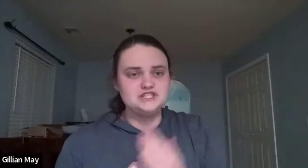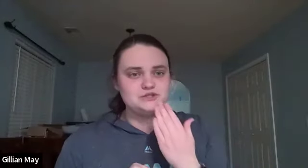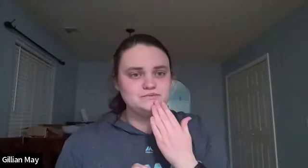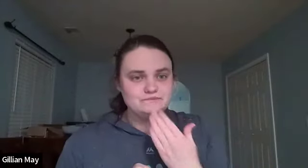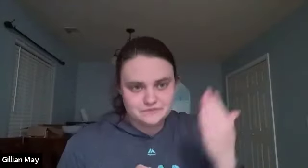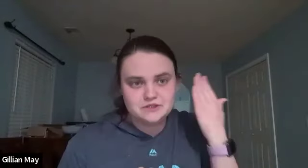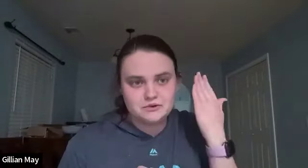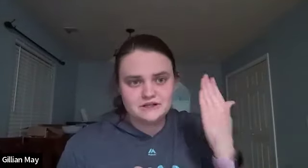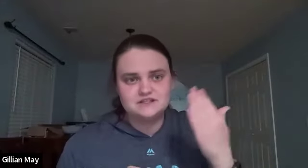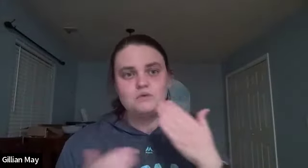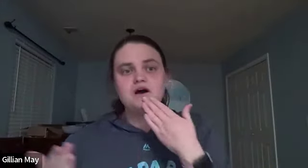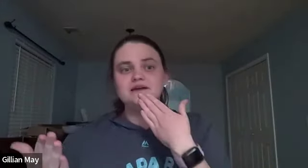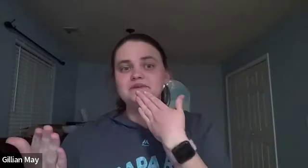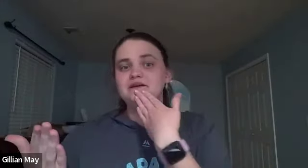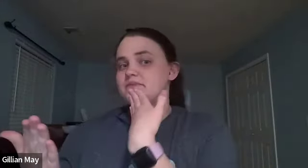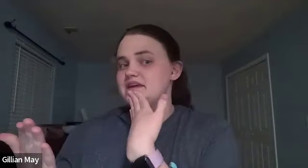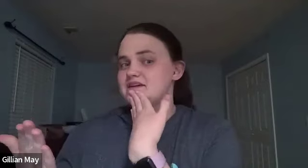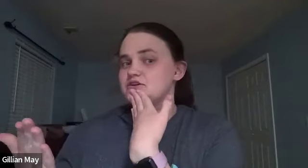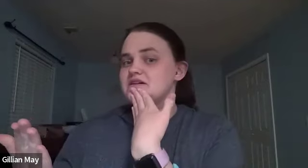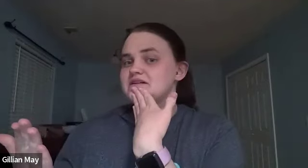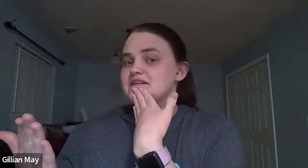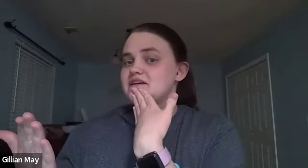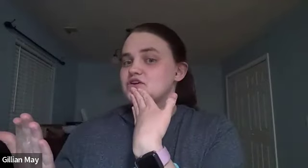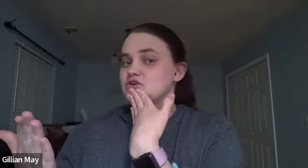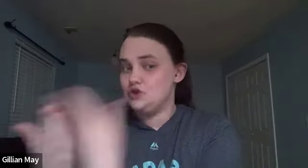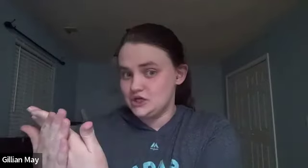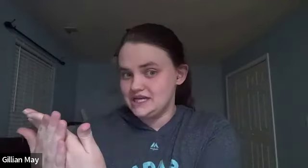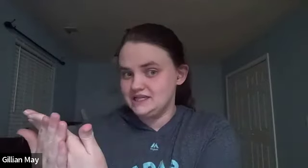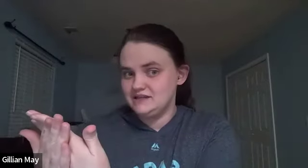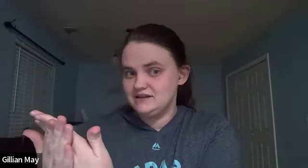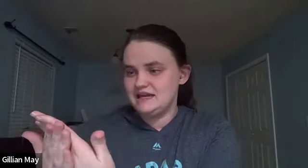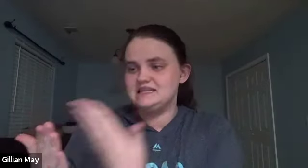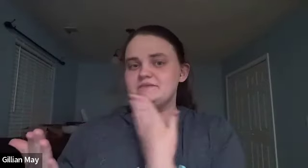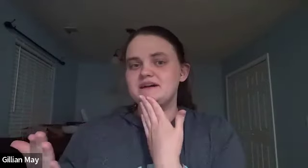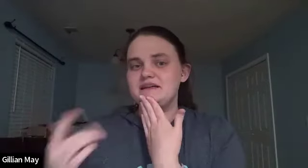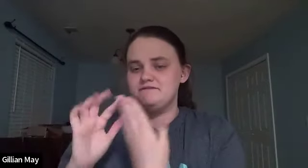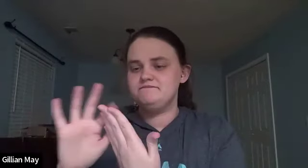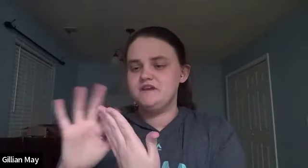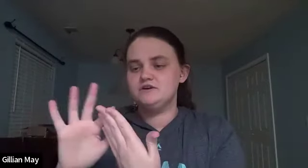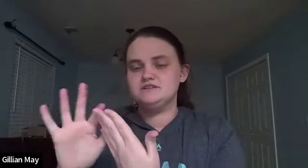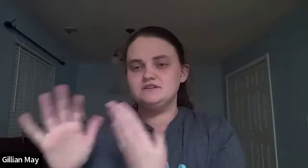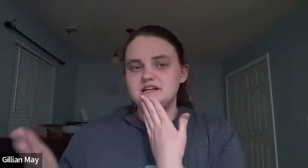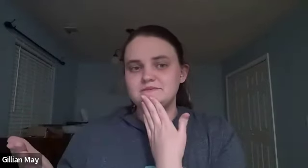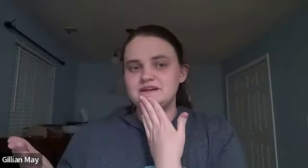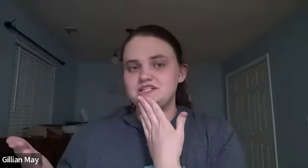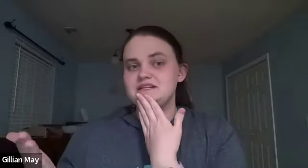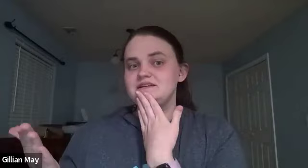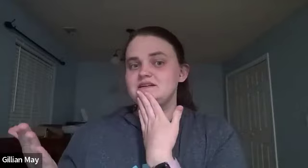do good morning. So while it be all big, like good, it's like my like fingers are touching my chin